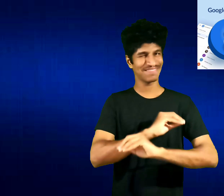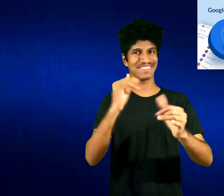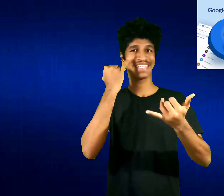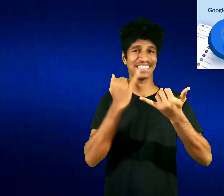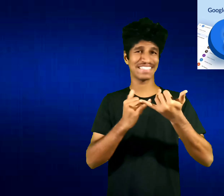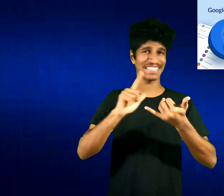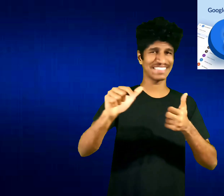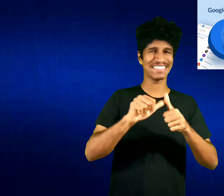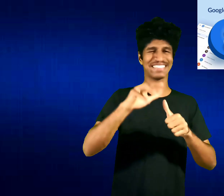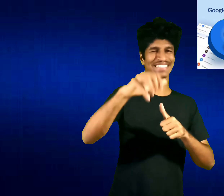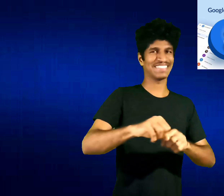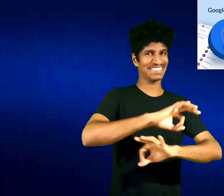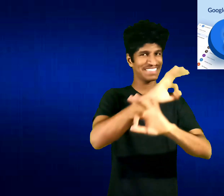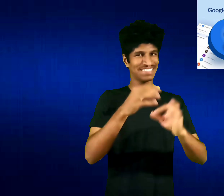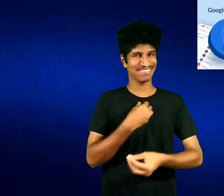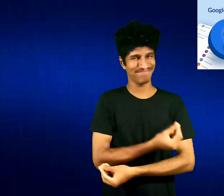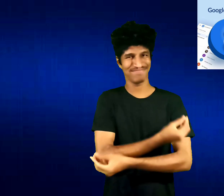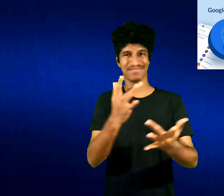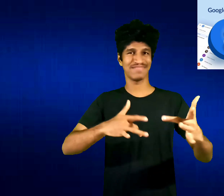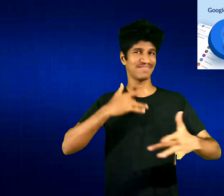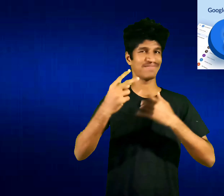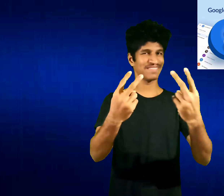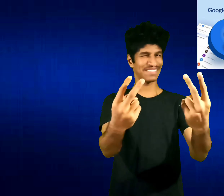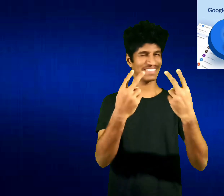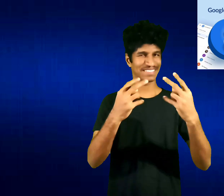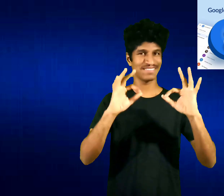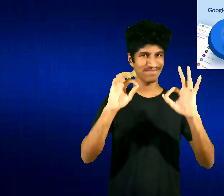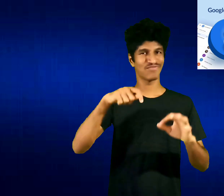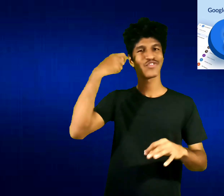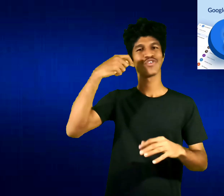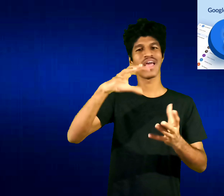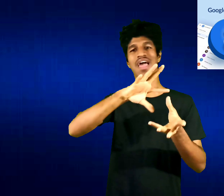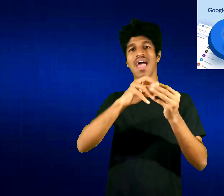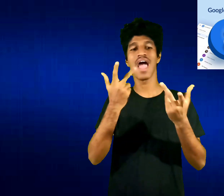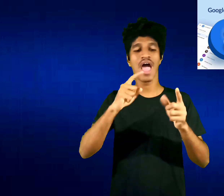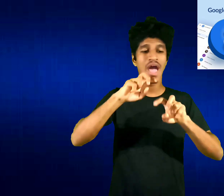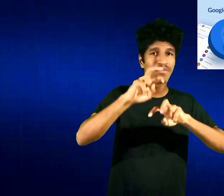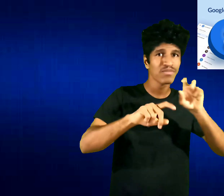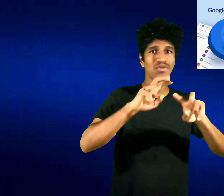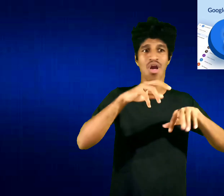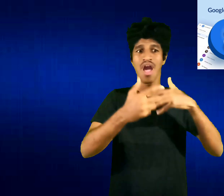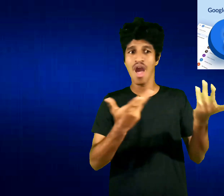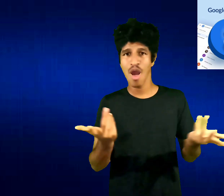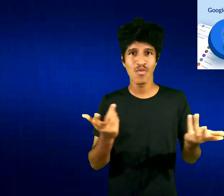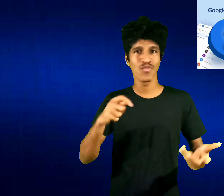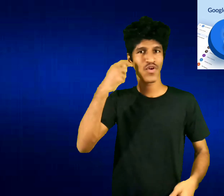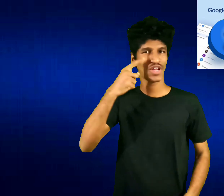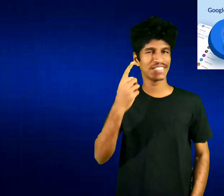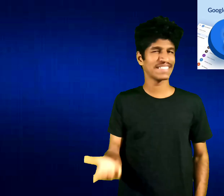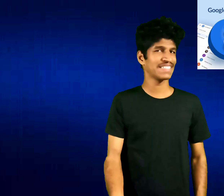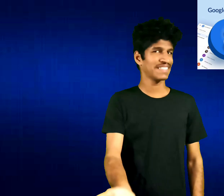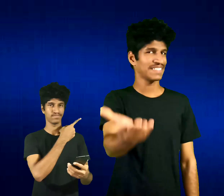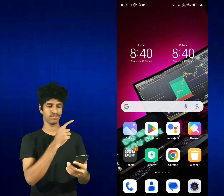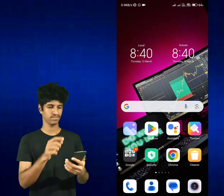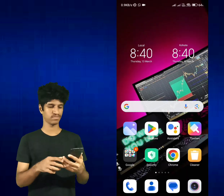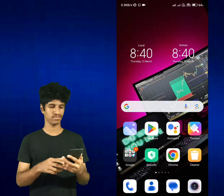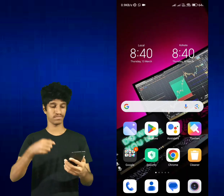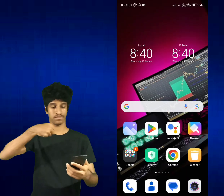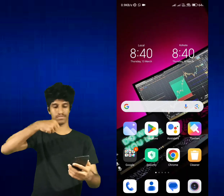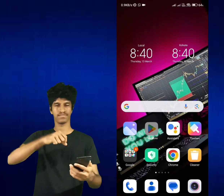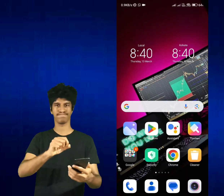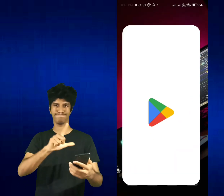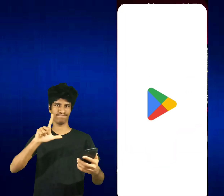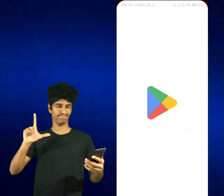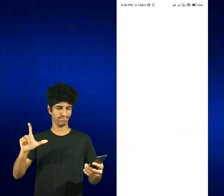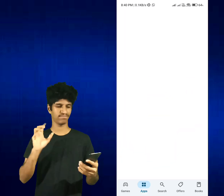fuck, I'ma keep chasing. I got all this potential that's deep inside of me. But they hate when you're successful cause they try to be. They sit there